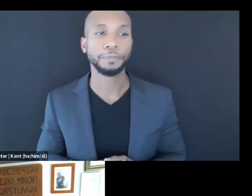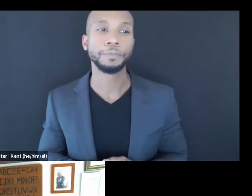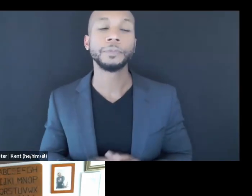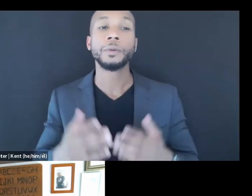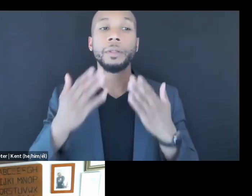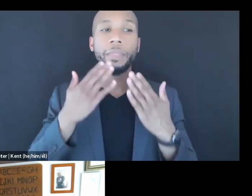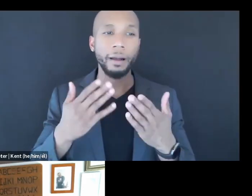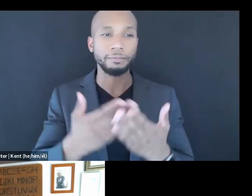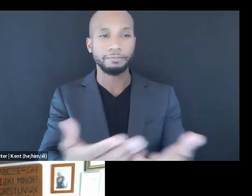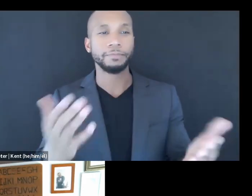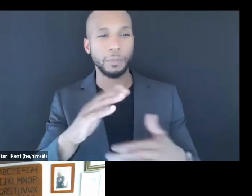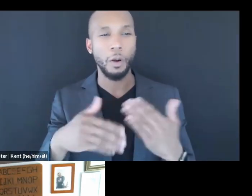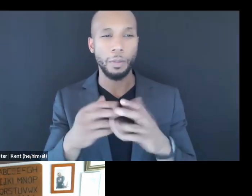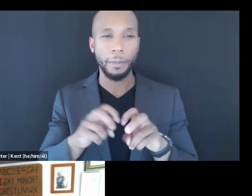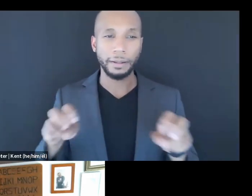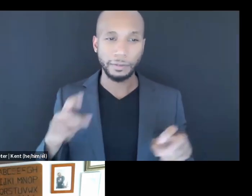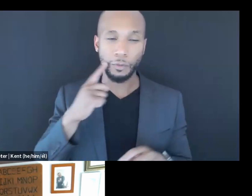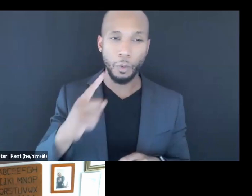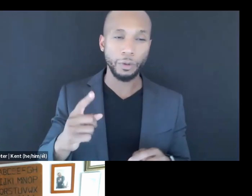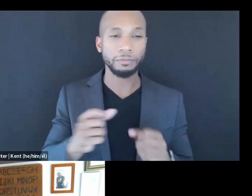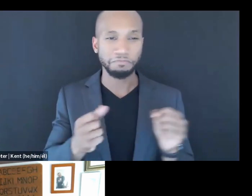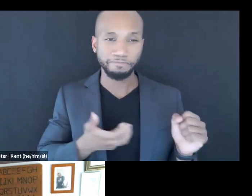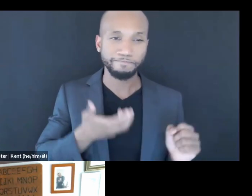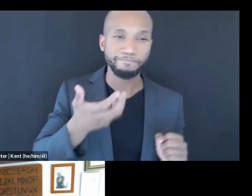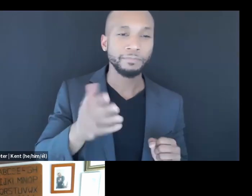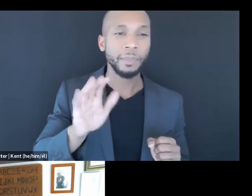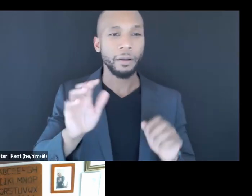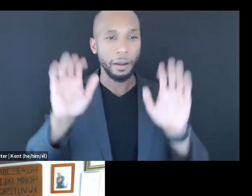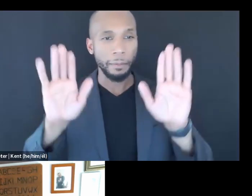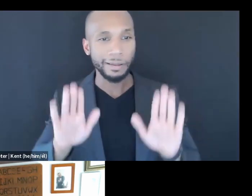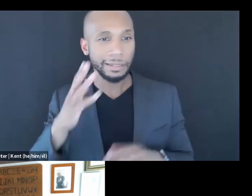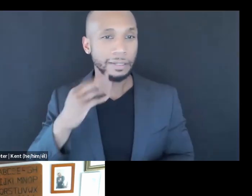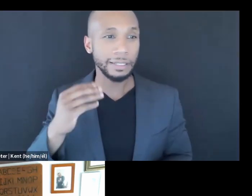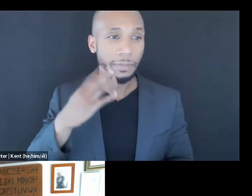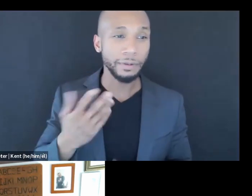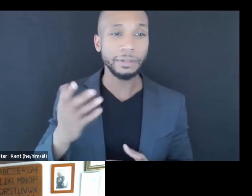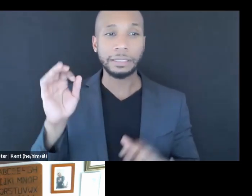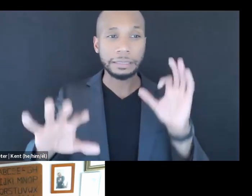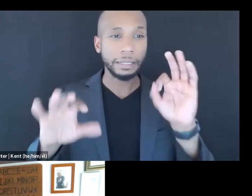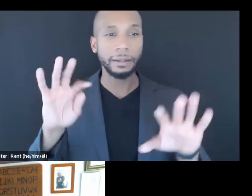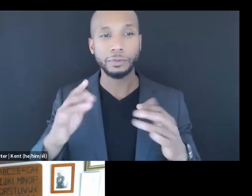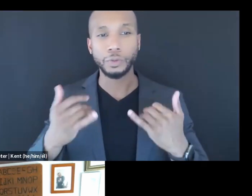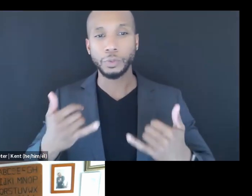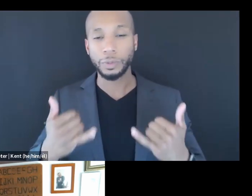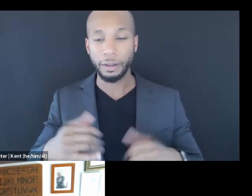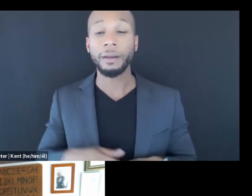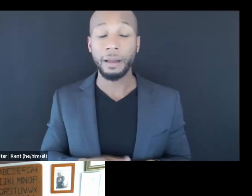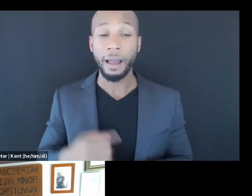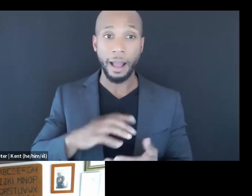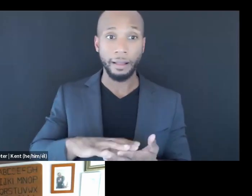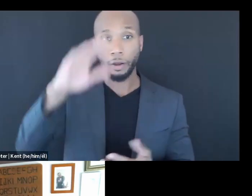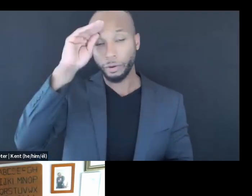I want to thank all of our panelists for sharing their amazing experiences and tips today. I